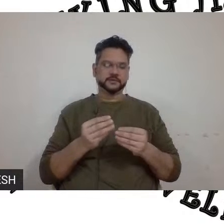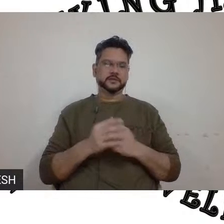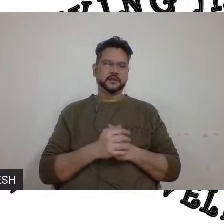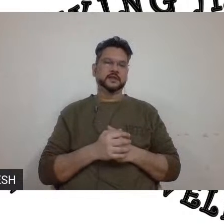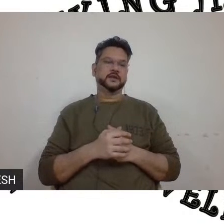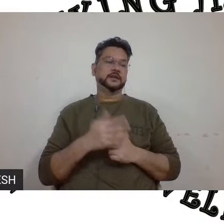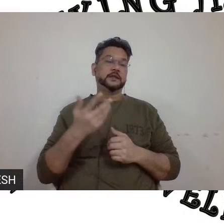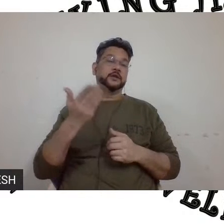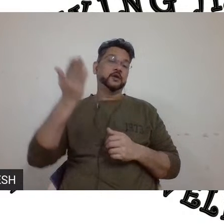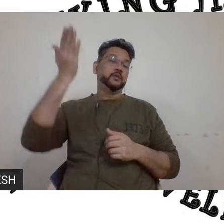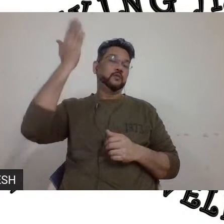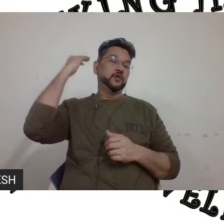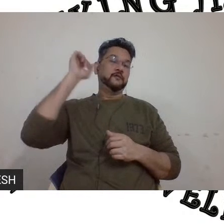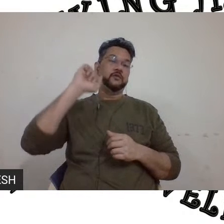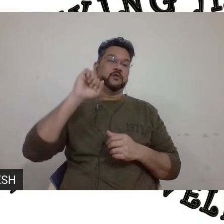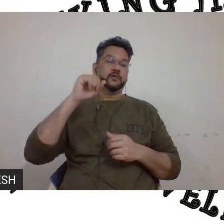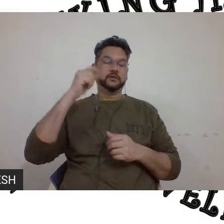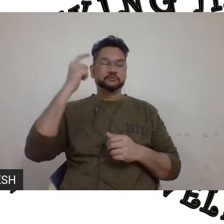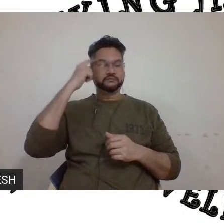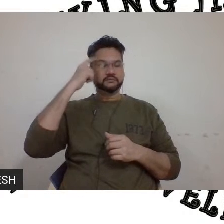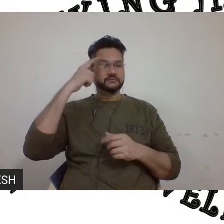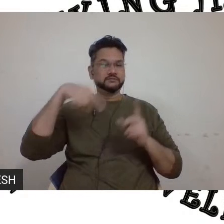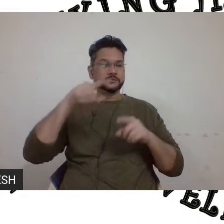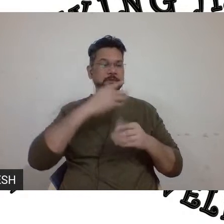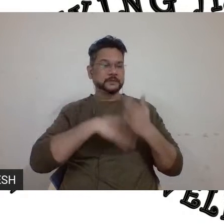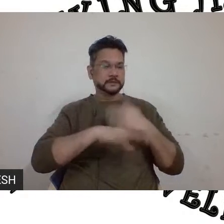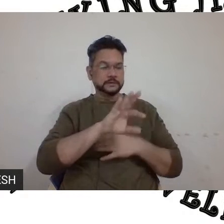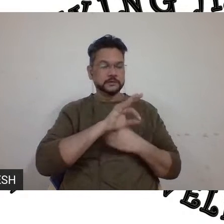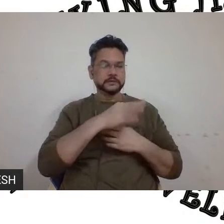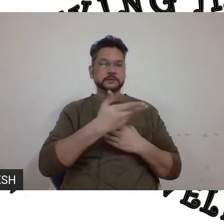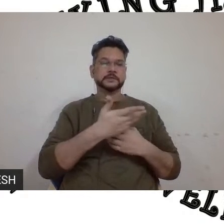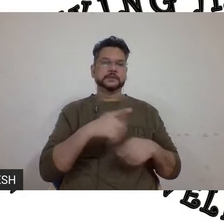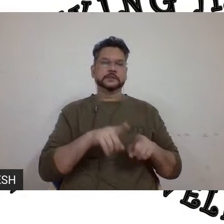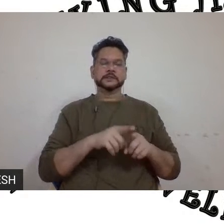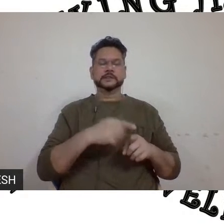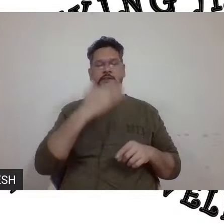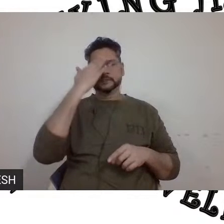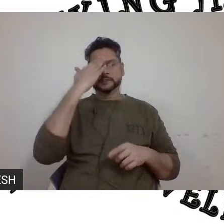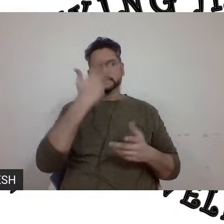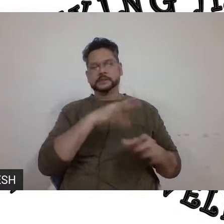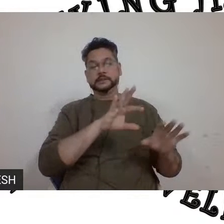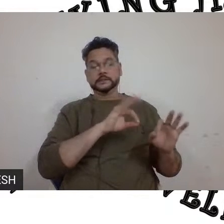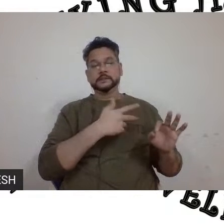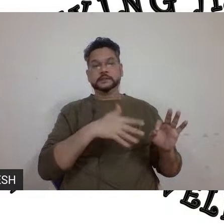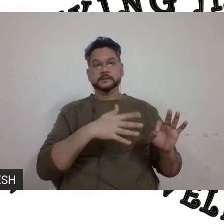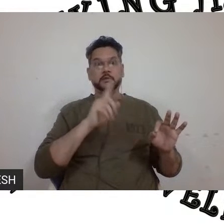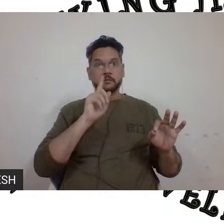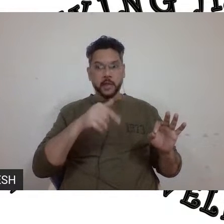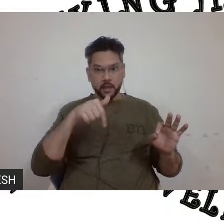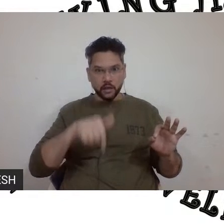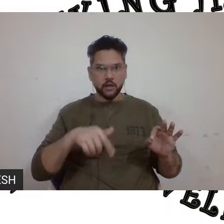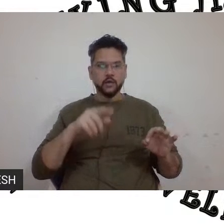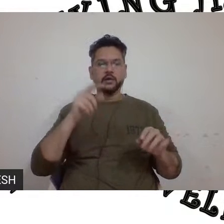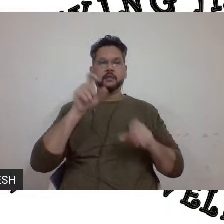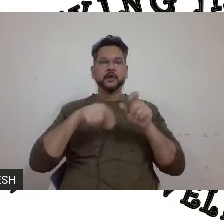to the organization. But today they see as an asset and they see profitability increasing on hiring a youth with